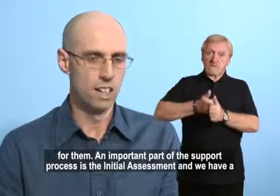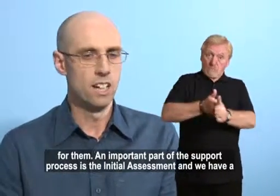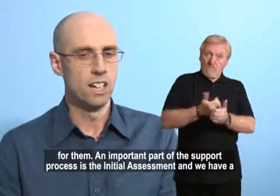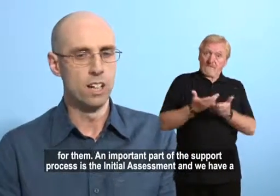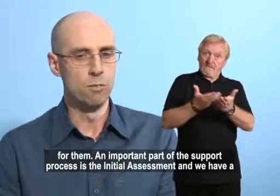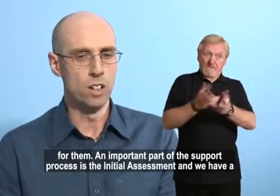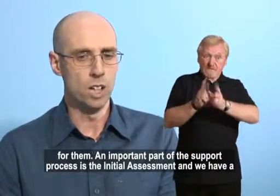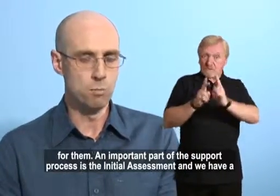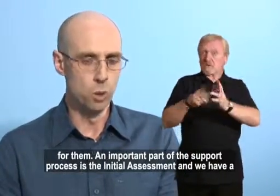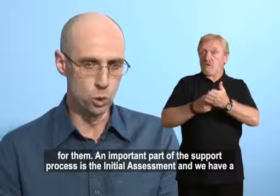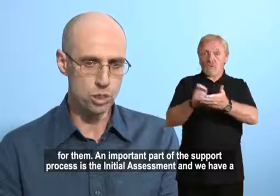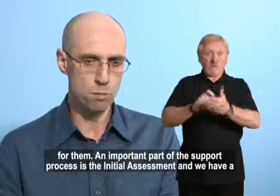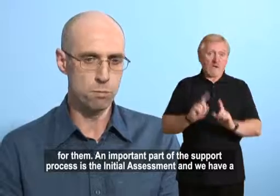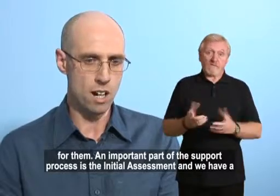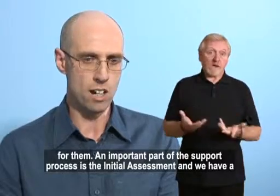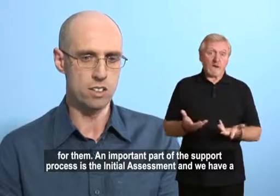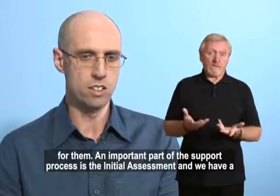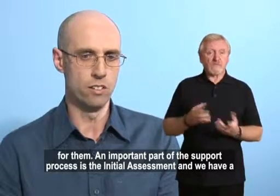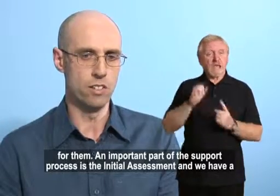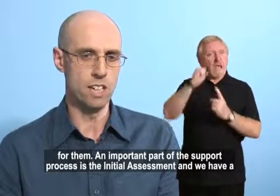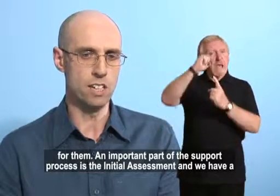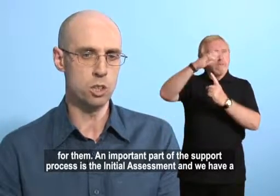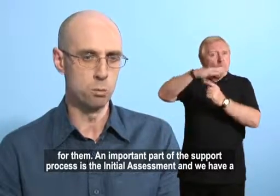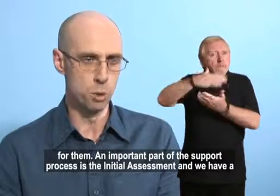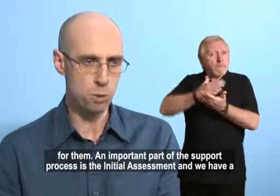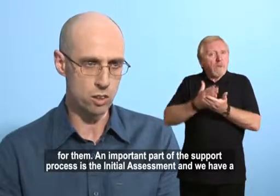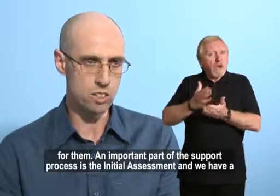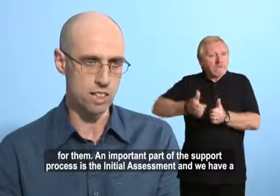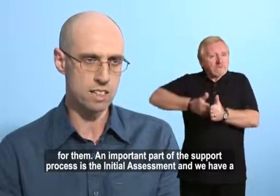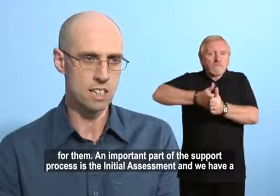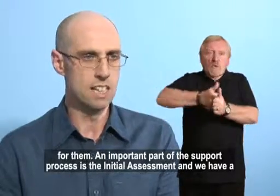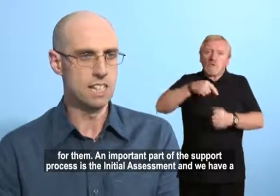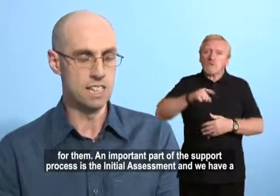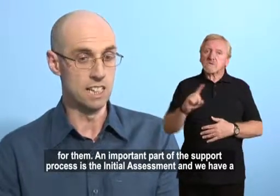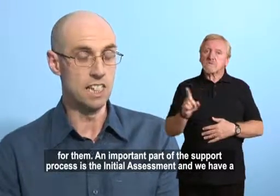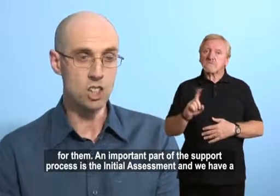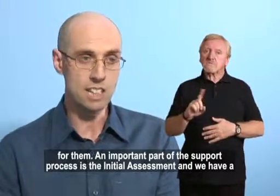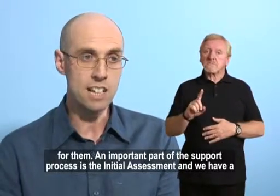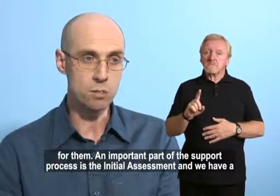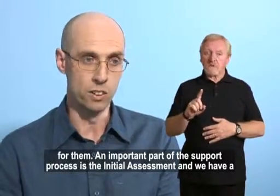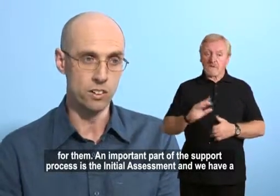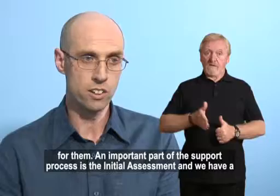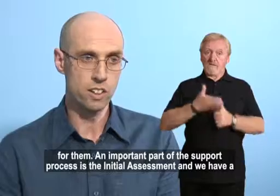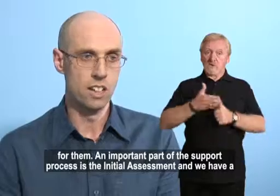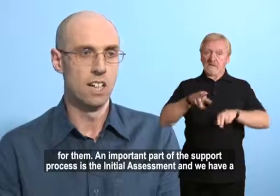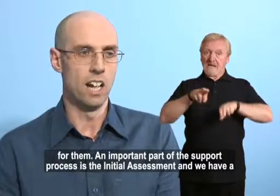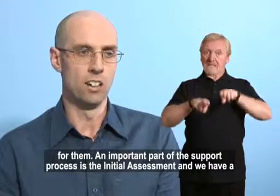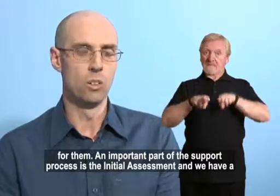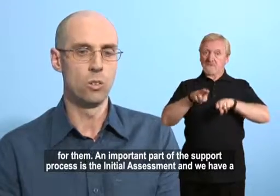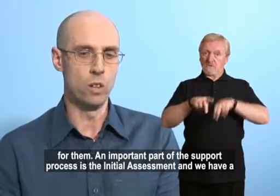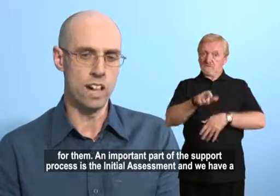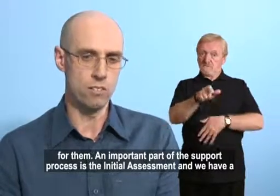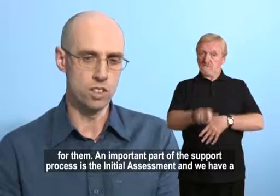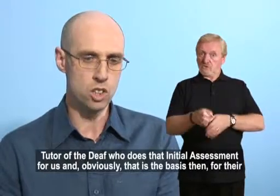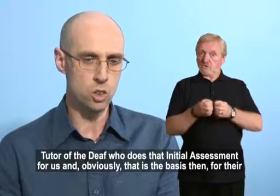them. An important part of the support process is the initial assessment,